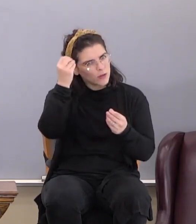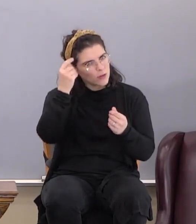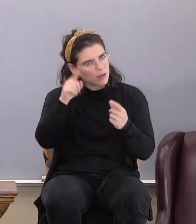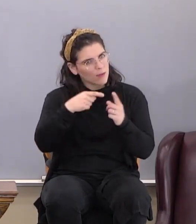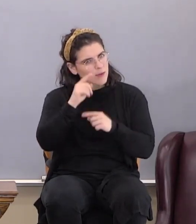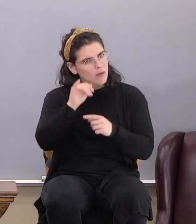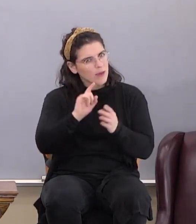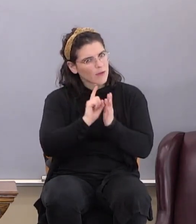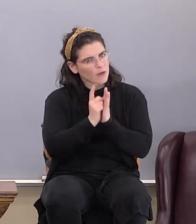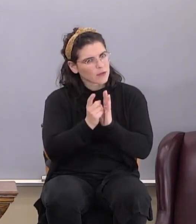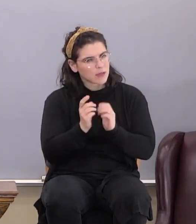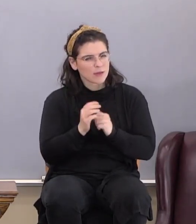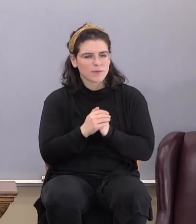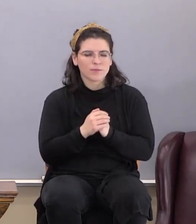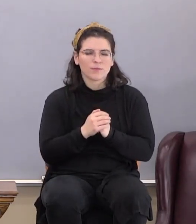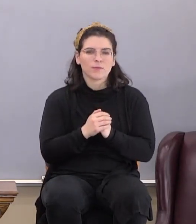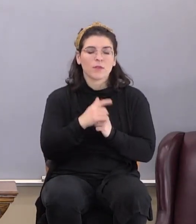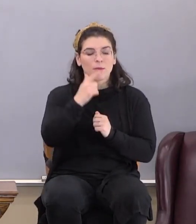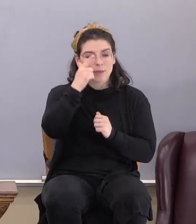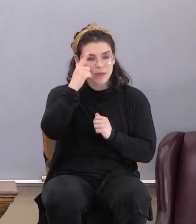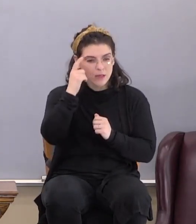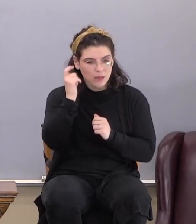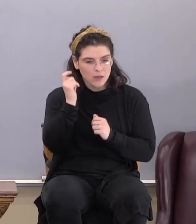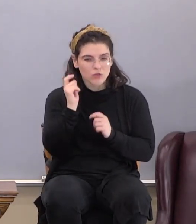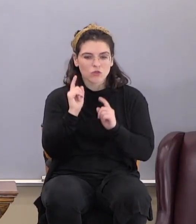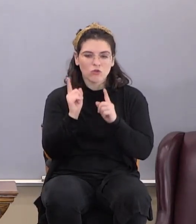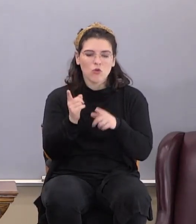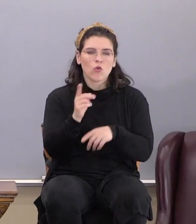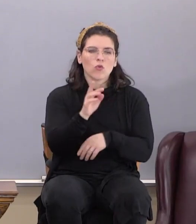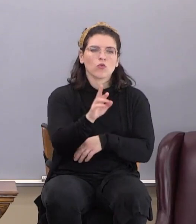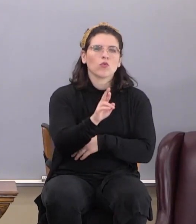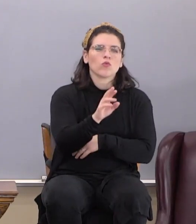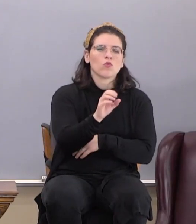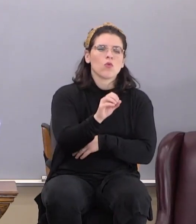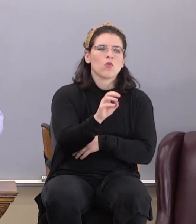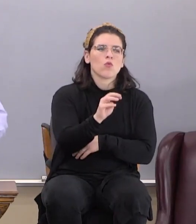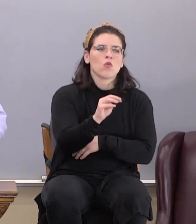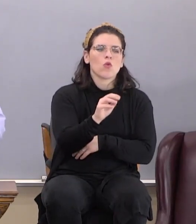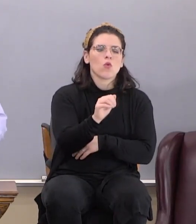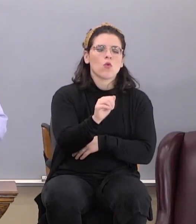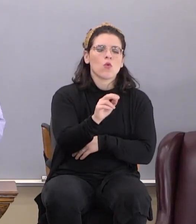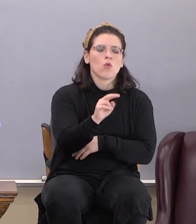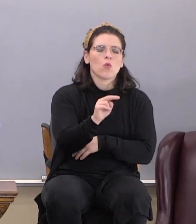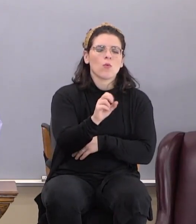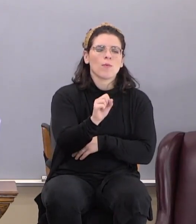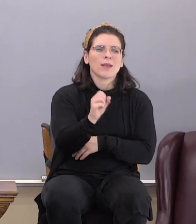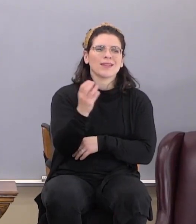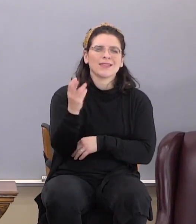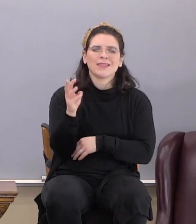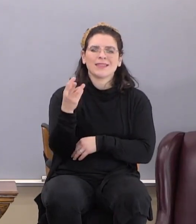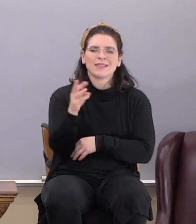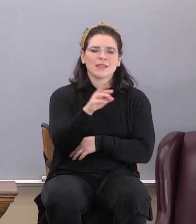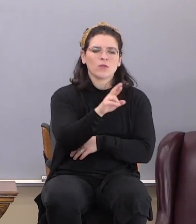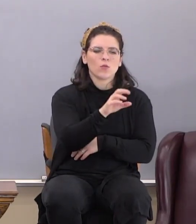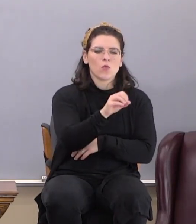for just a second, because go to Romans chapter 16. There is,